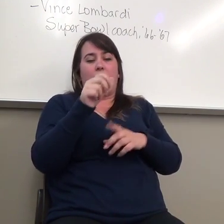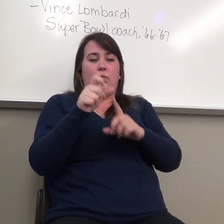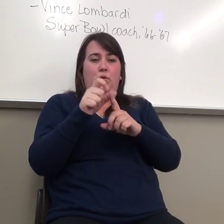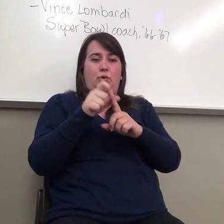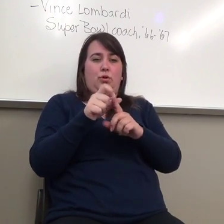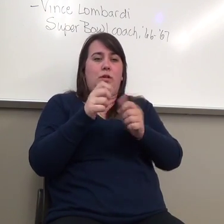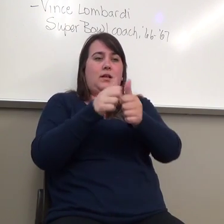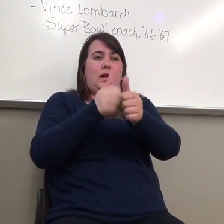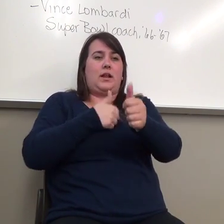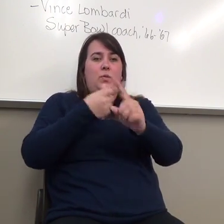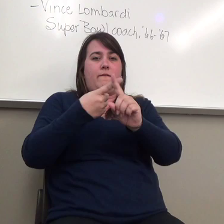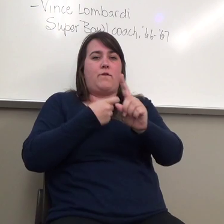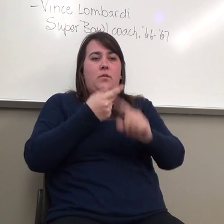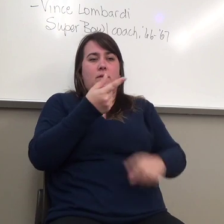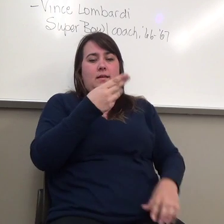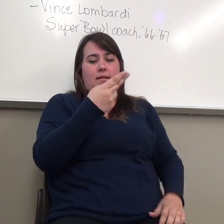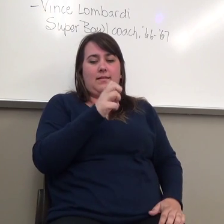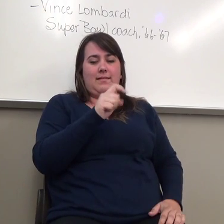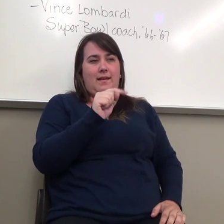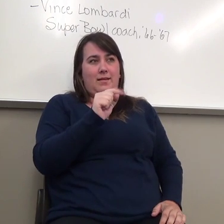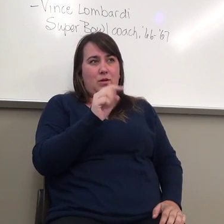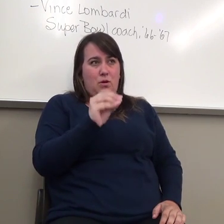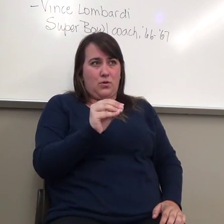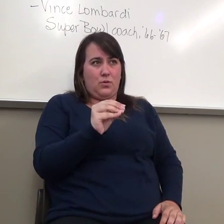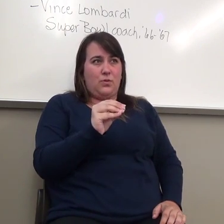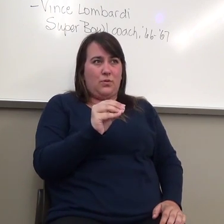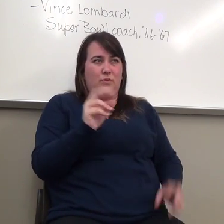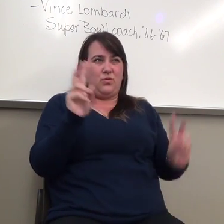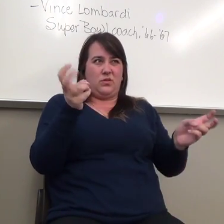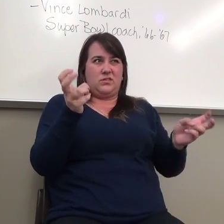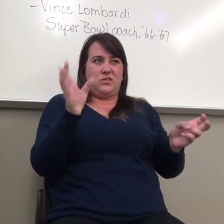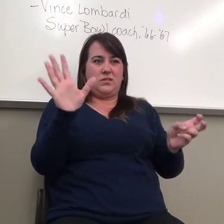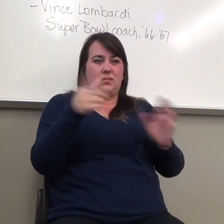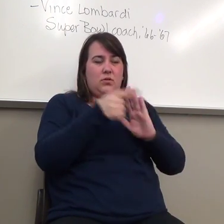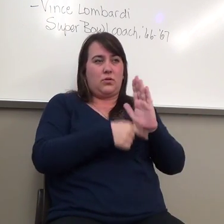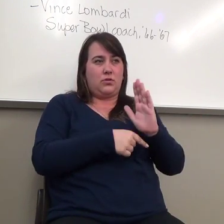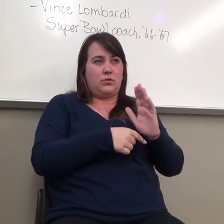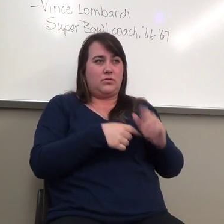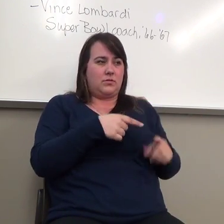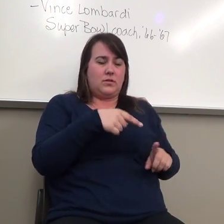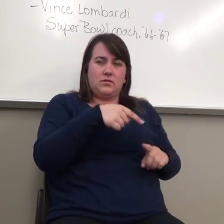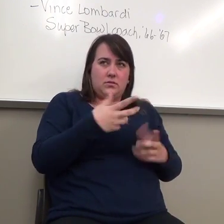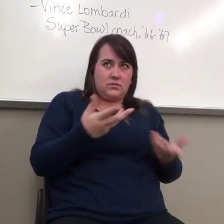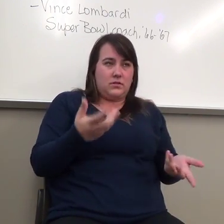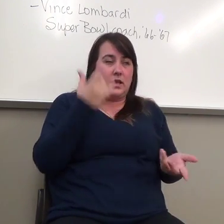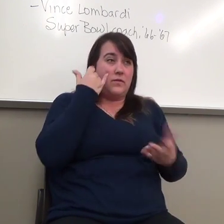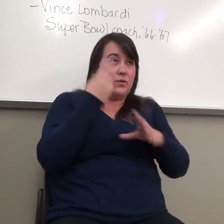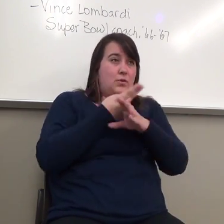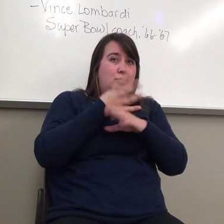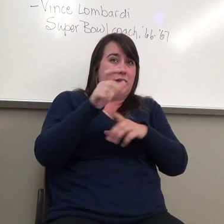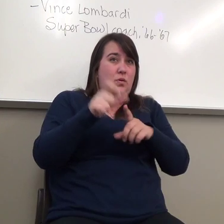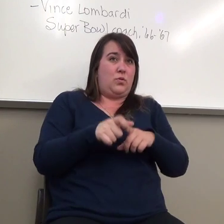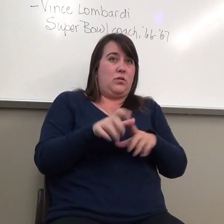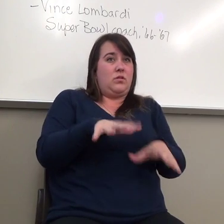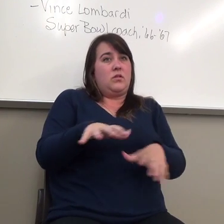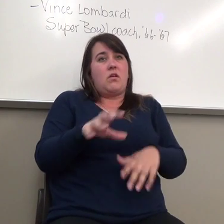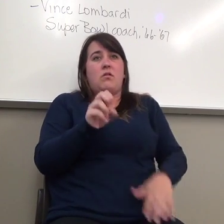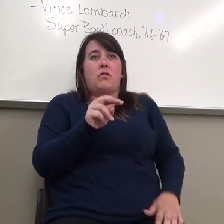we use this word in the school? And this person is saying, if you use words like that, you